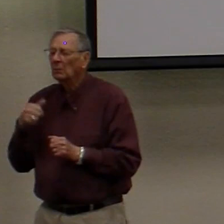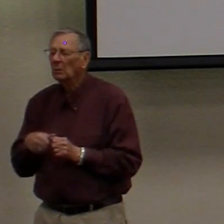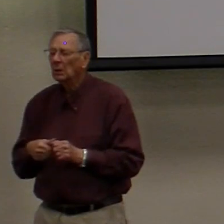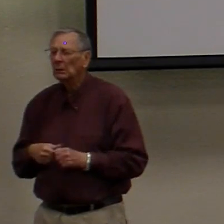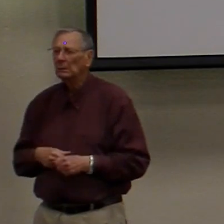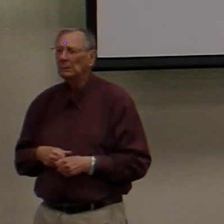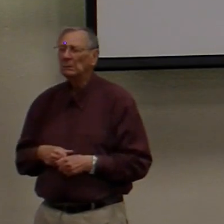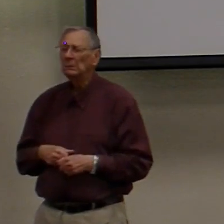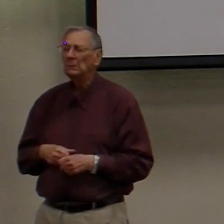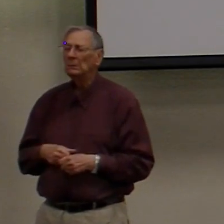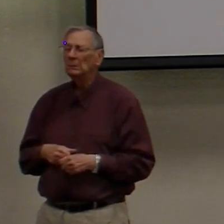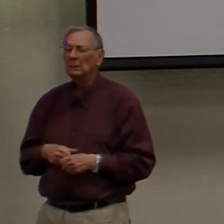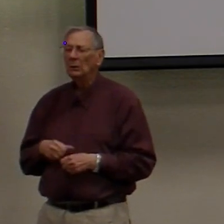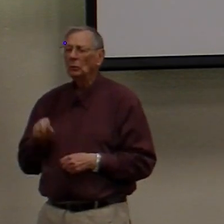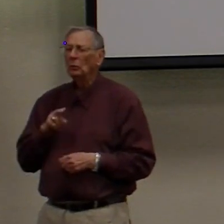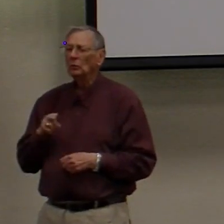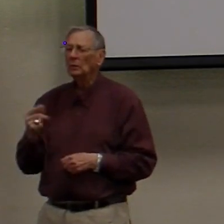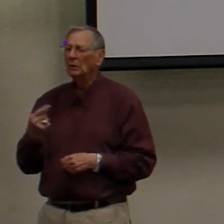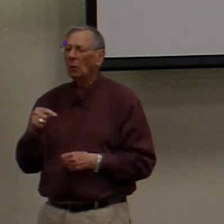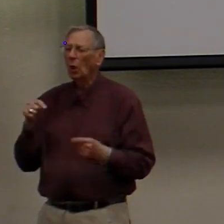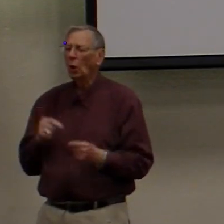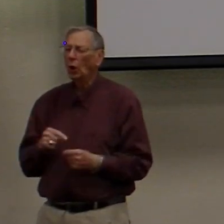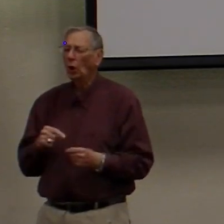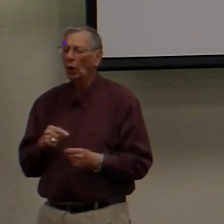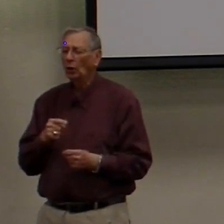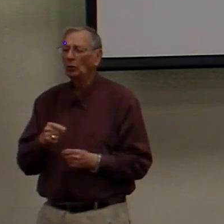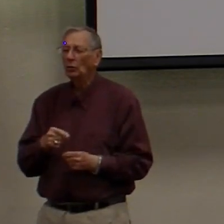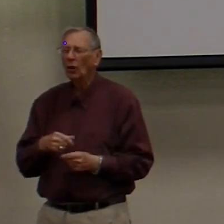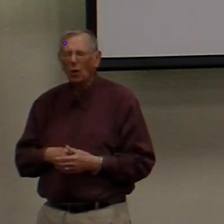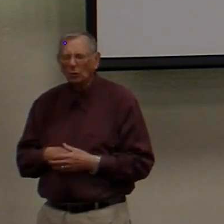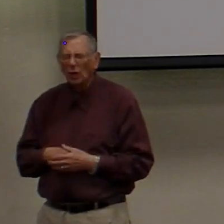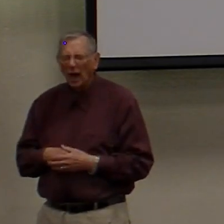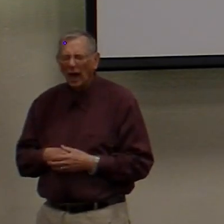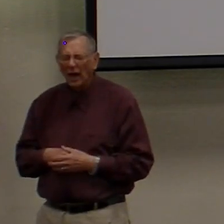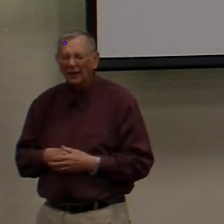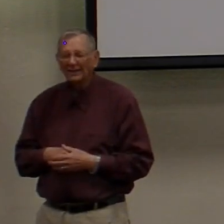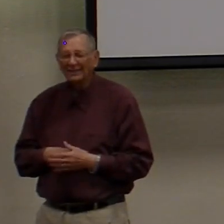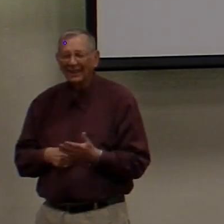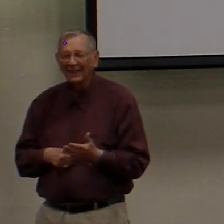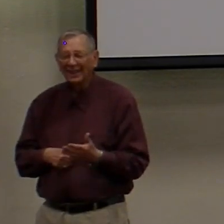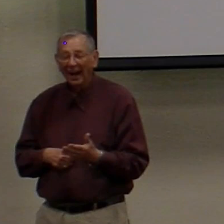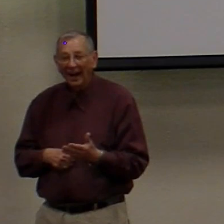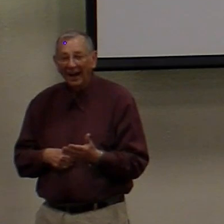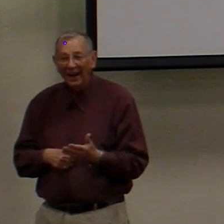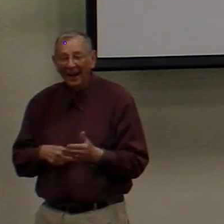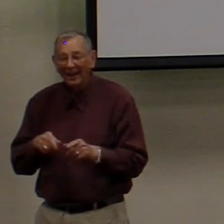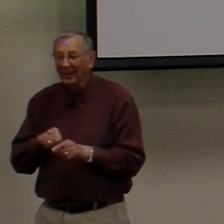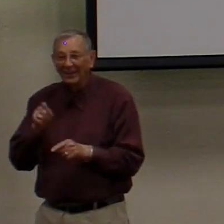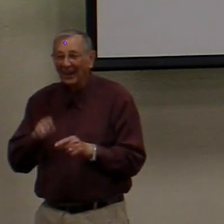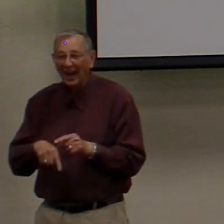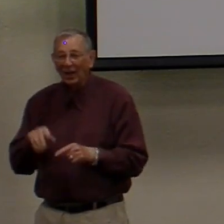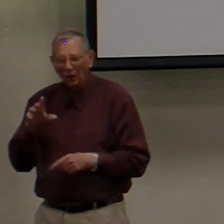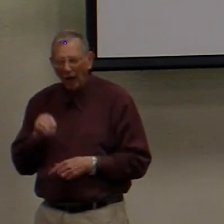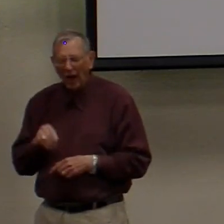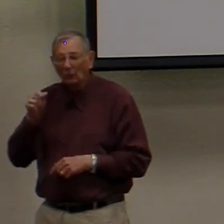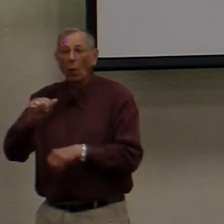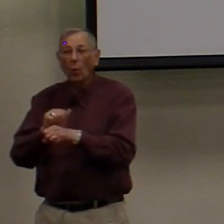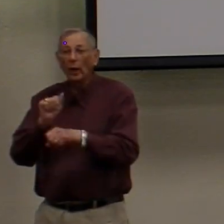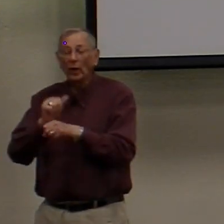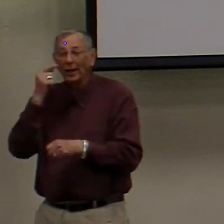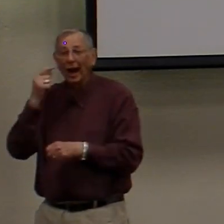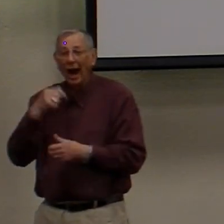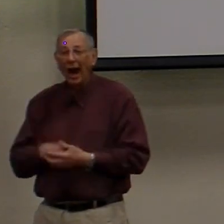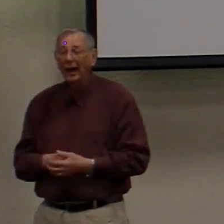thinking, usually when something hurts, you close your eyes. It's like you can't close your eyes when they're working on your